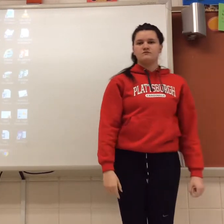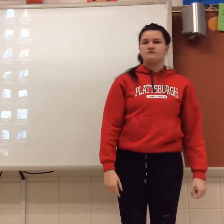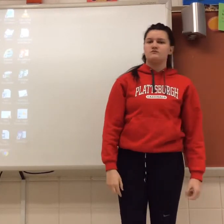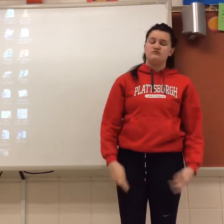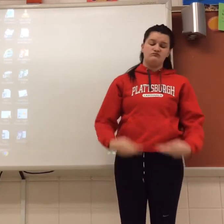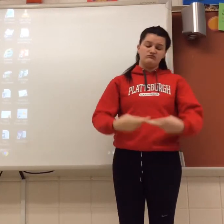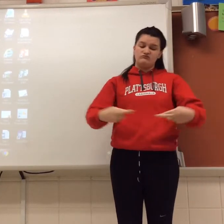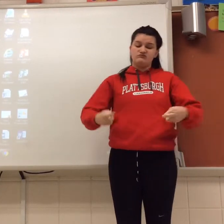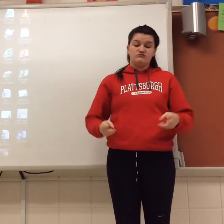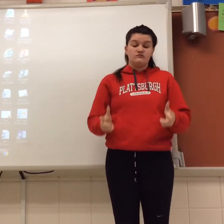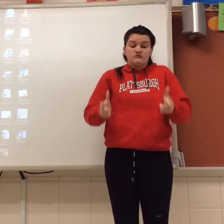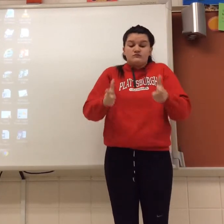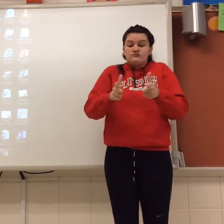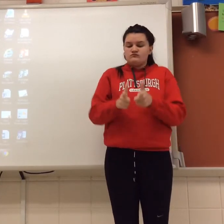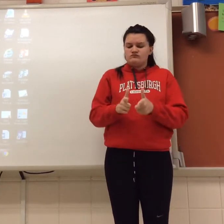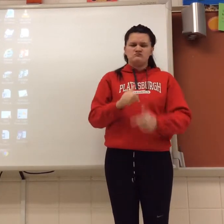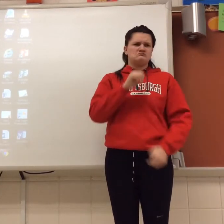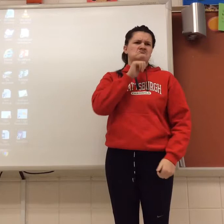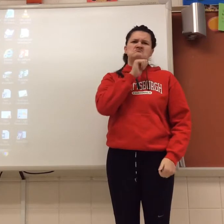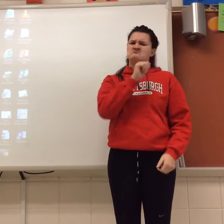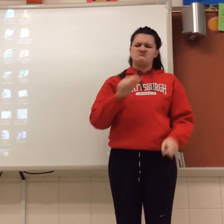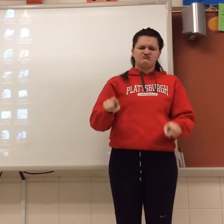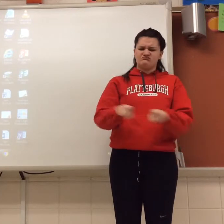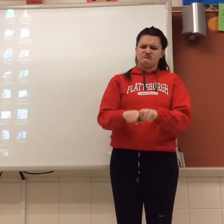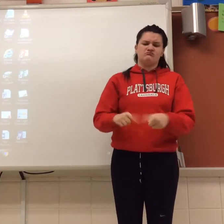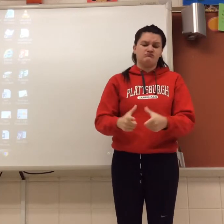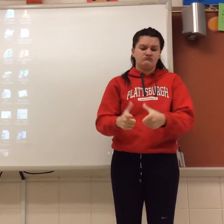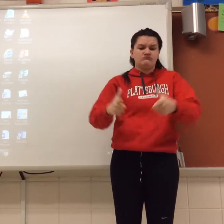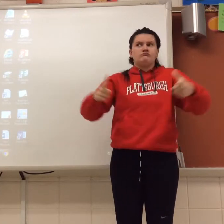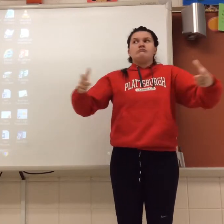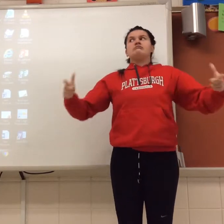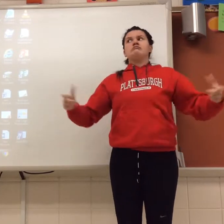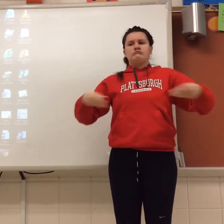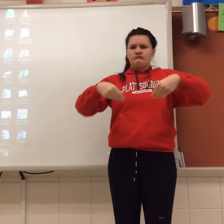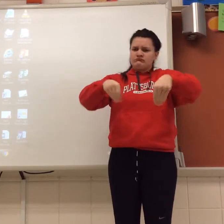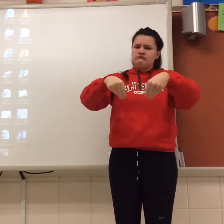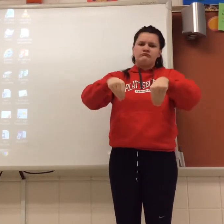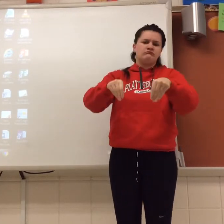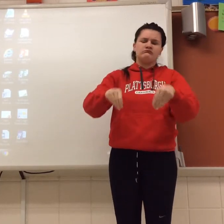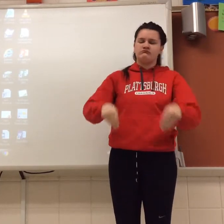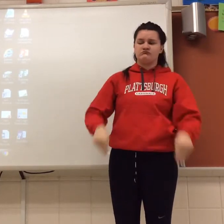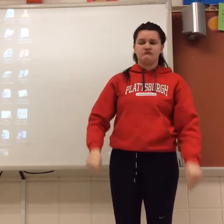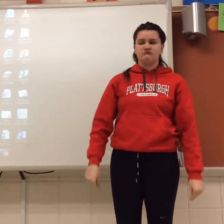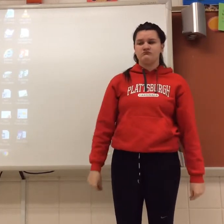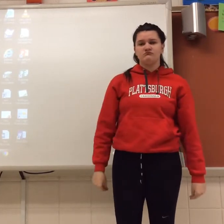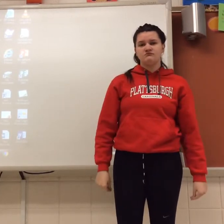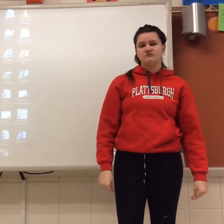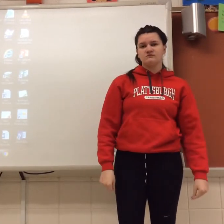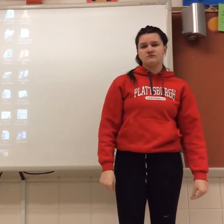The room was small, nothing like that enormous palace in the department store.